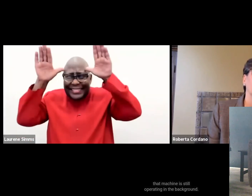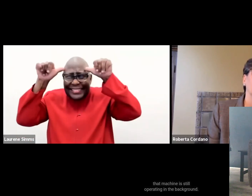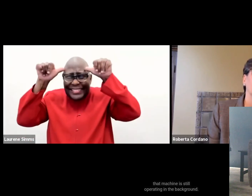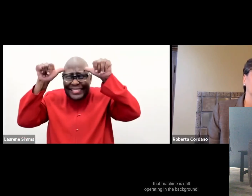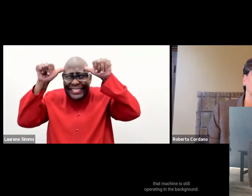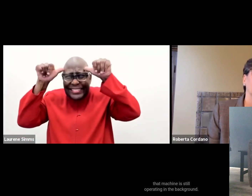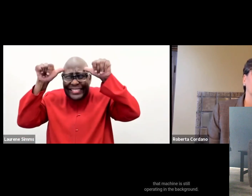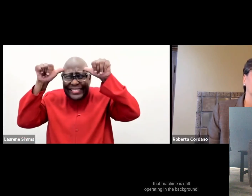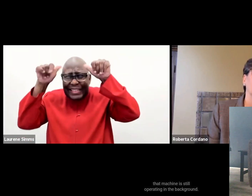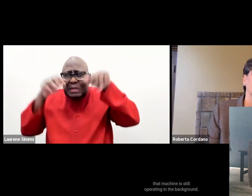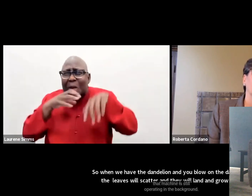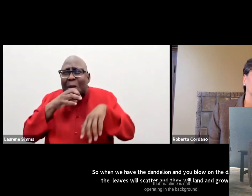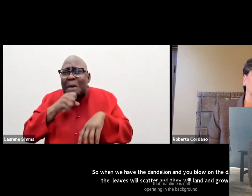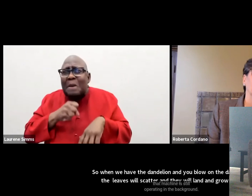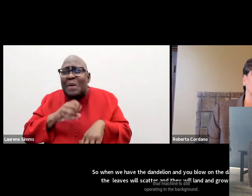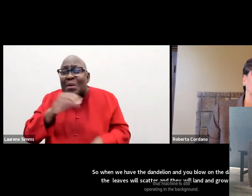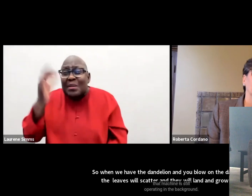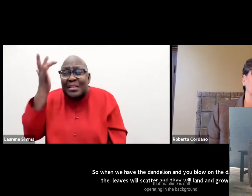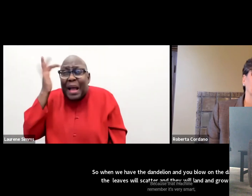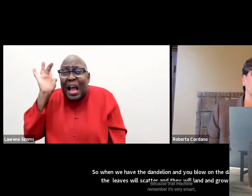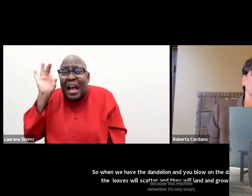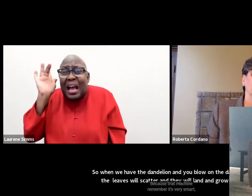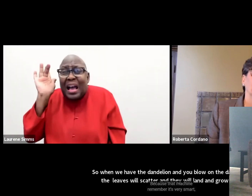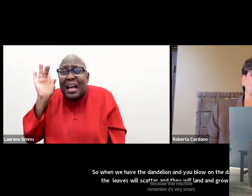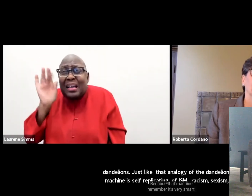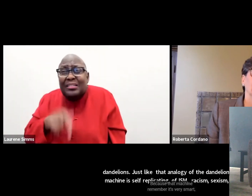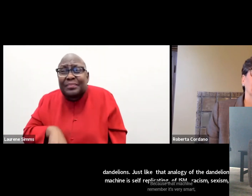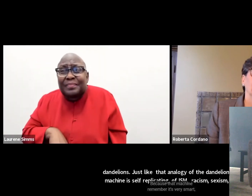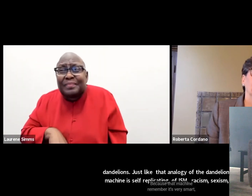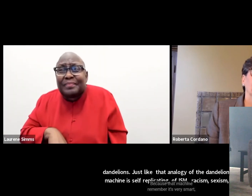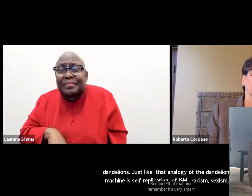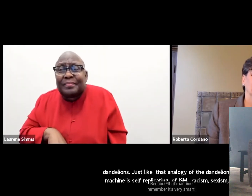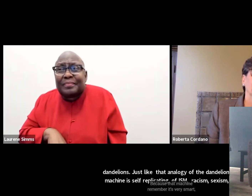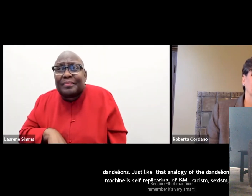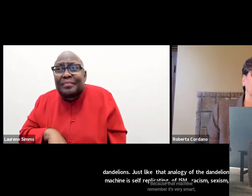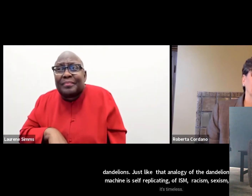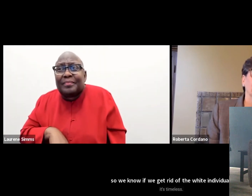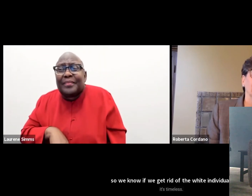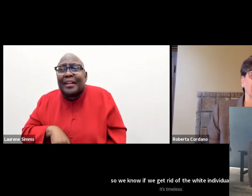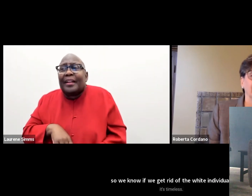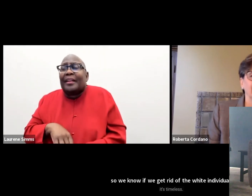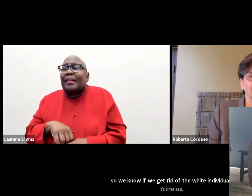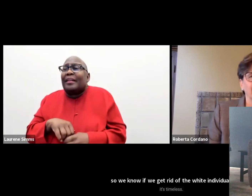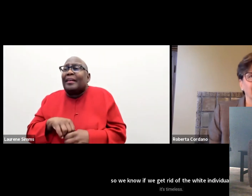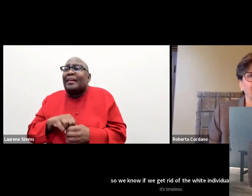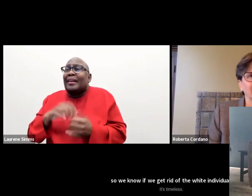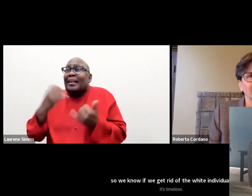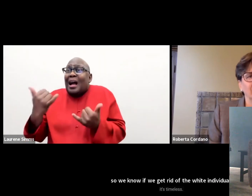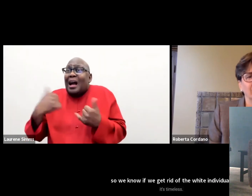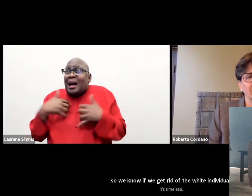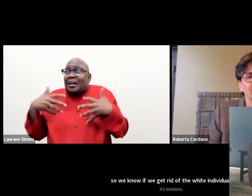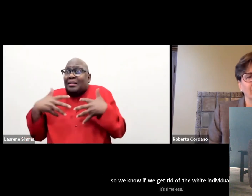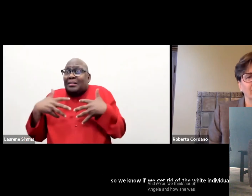individuals from their positions of the machine is still operating because that machine is very